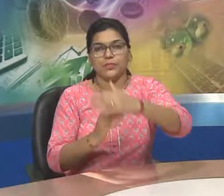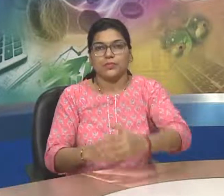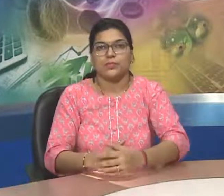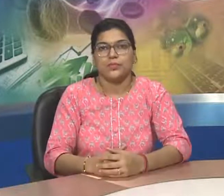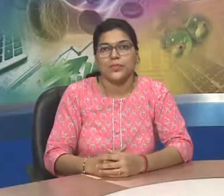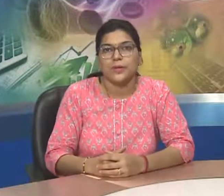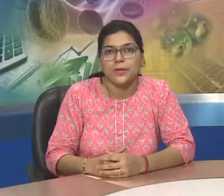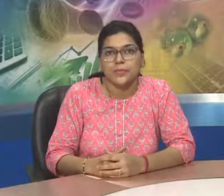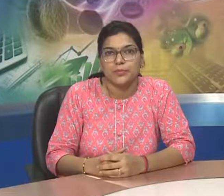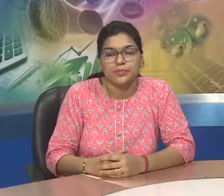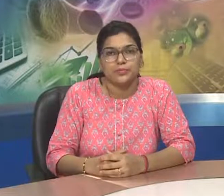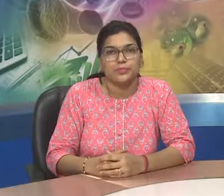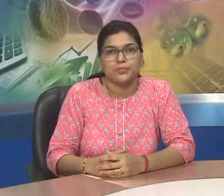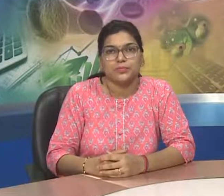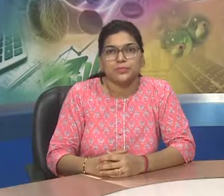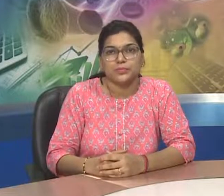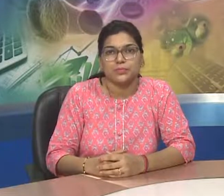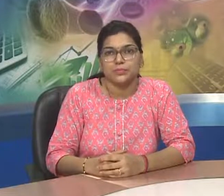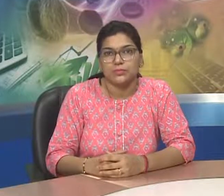Let's take a break.